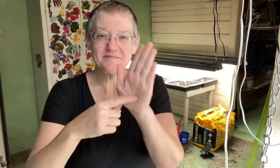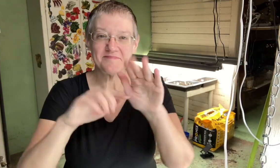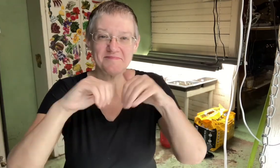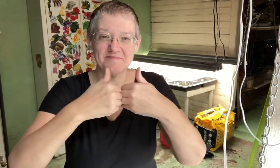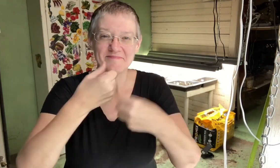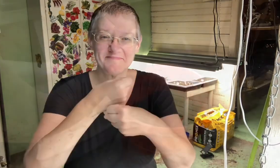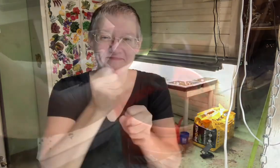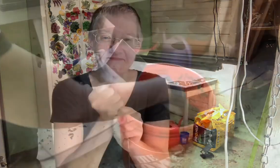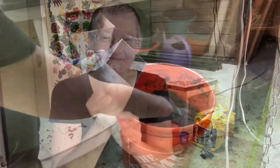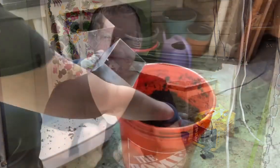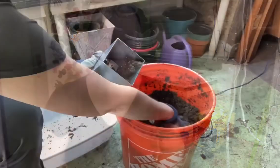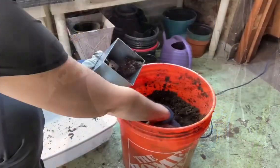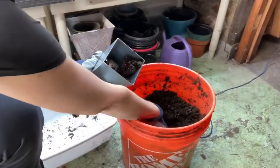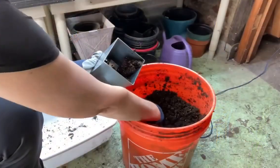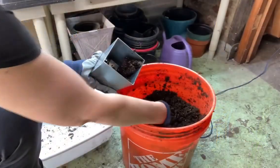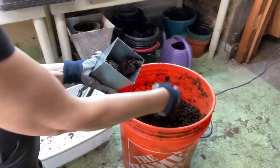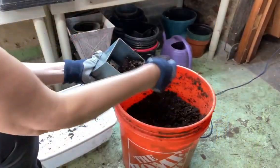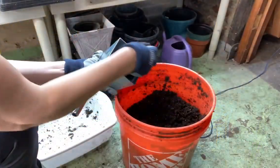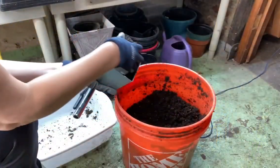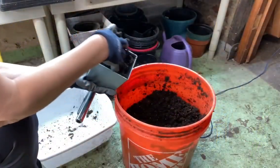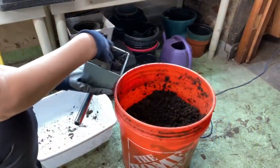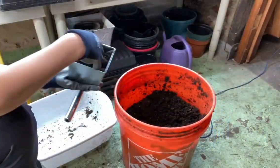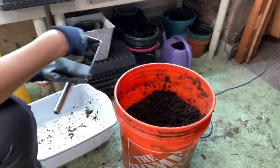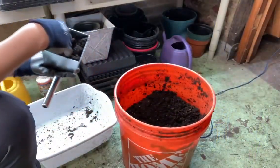Let me show you how I make those.